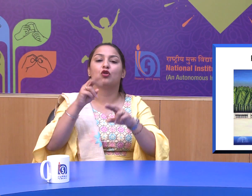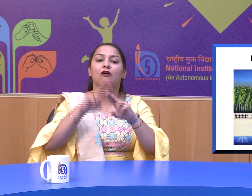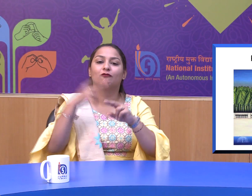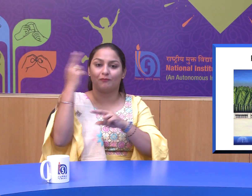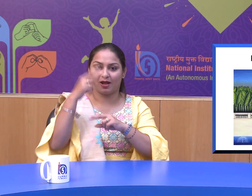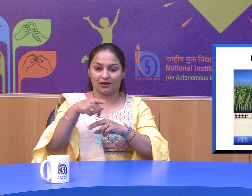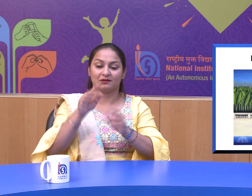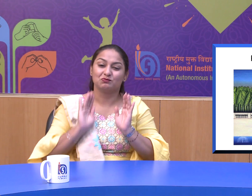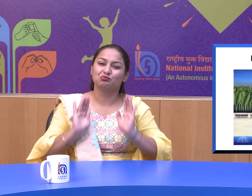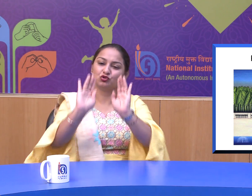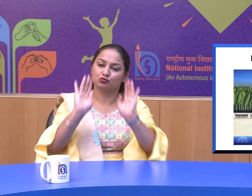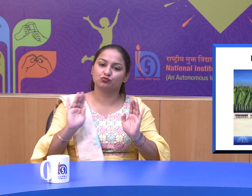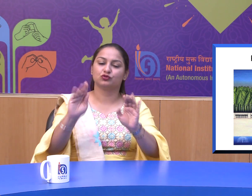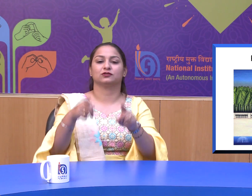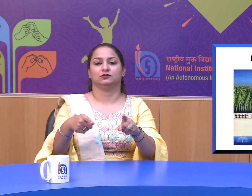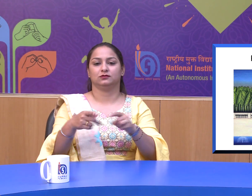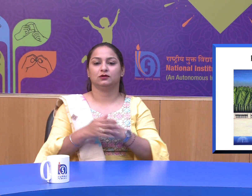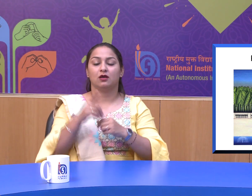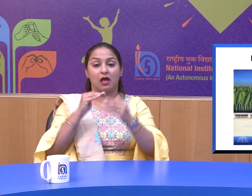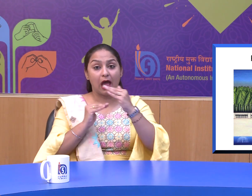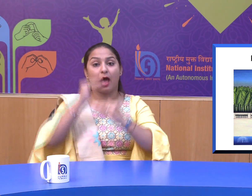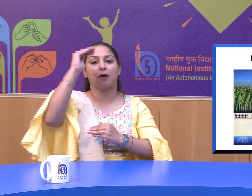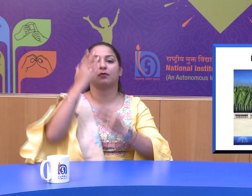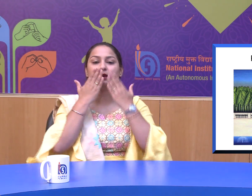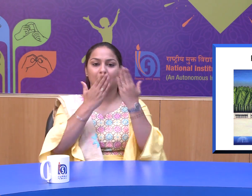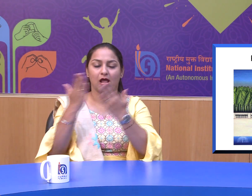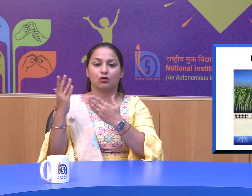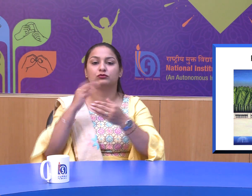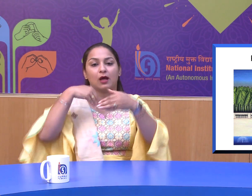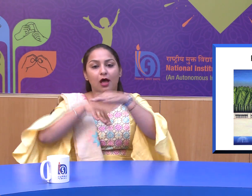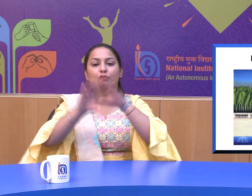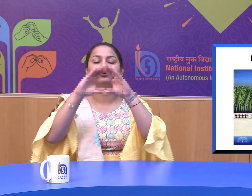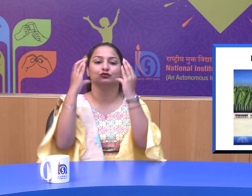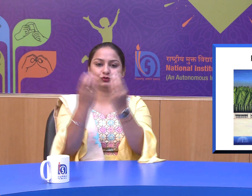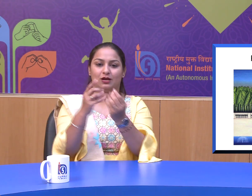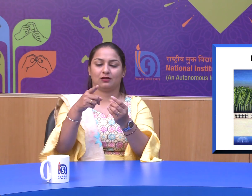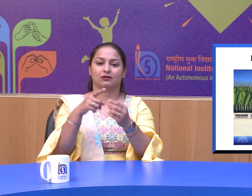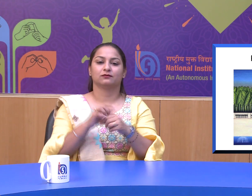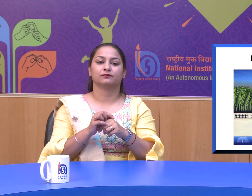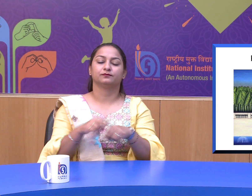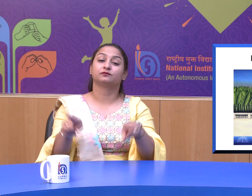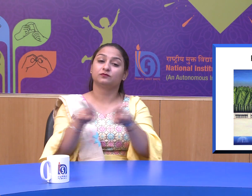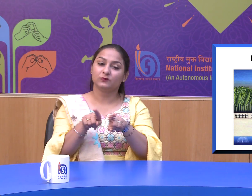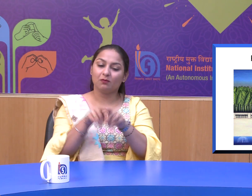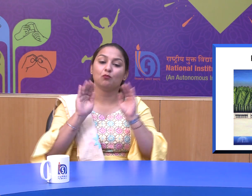encouragement. Even the upper classes in society started patronizing painters.